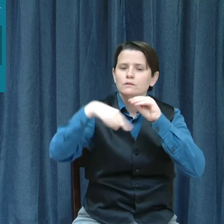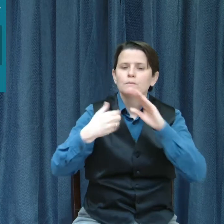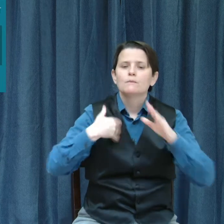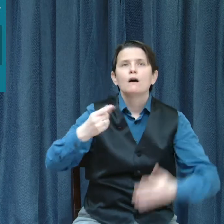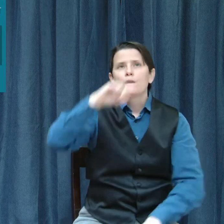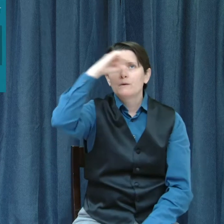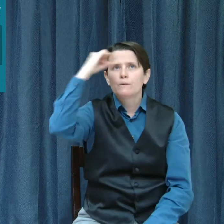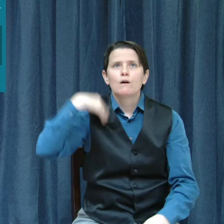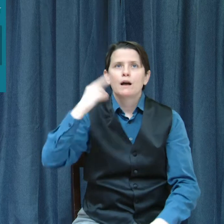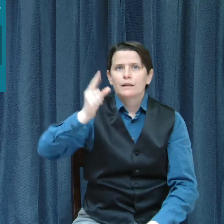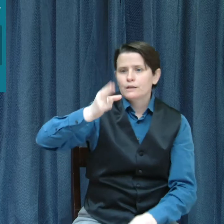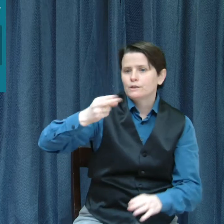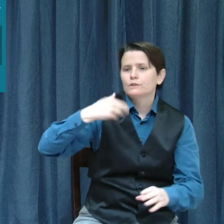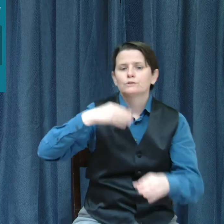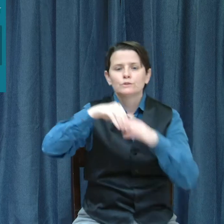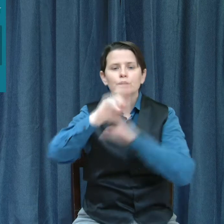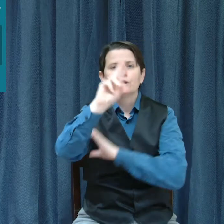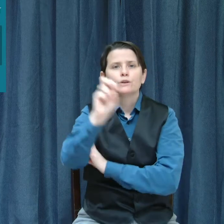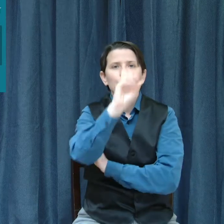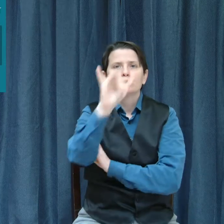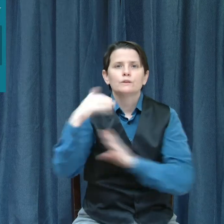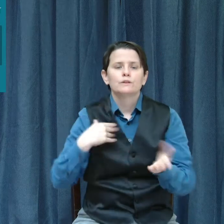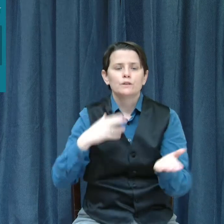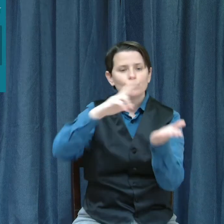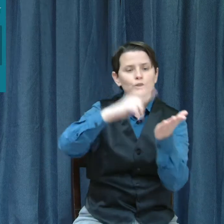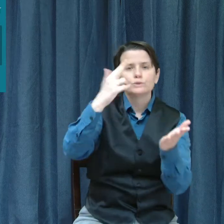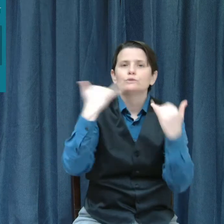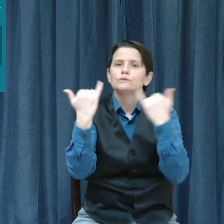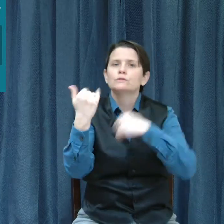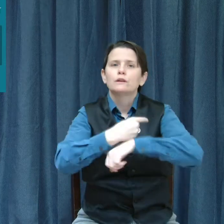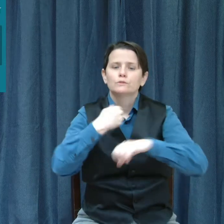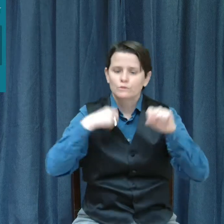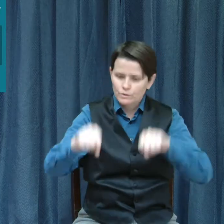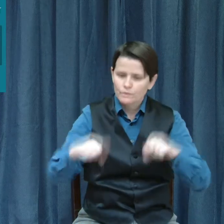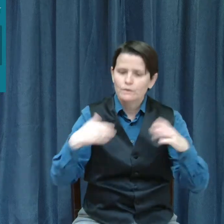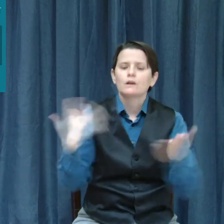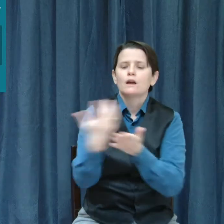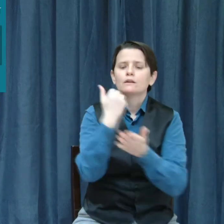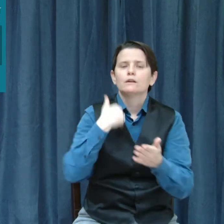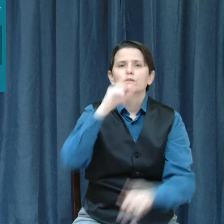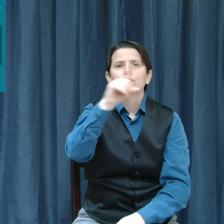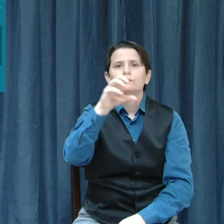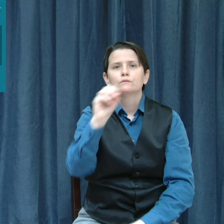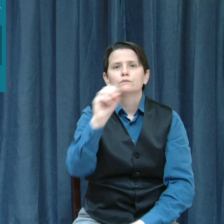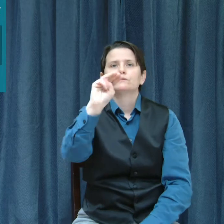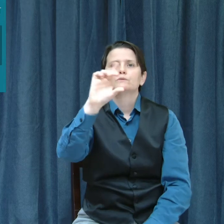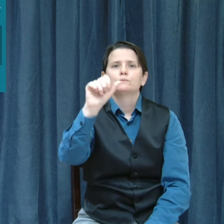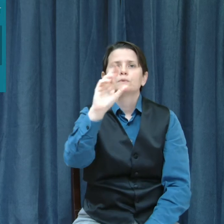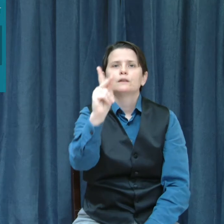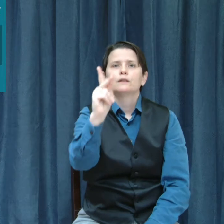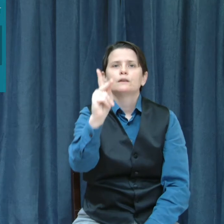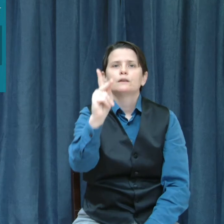to register today to receive the Zoom link. We love and appreciate all of you watching today. Thank you for being with us,